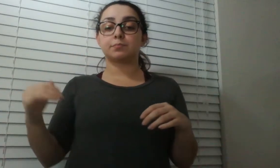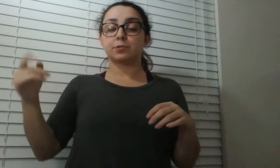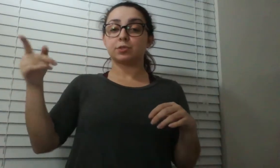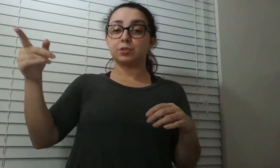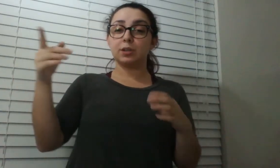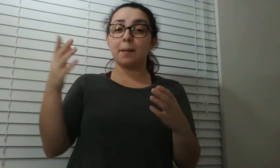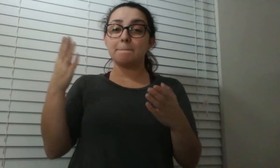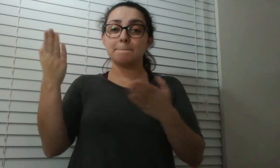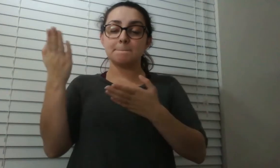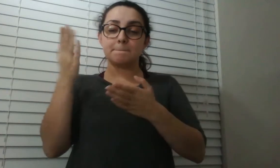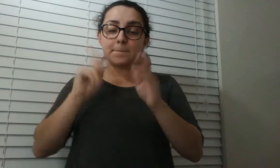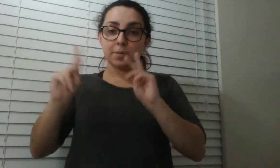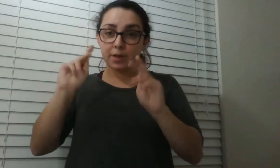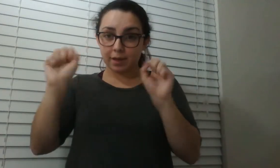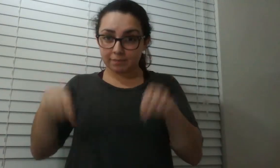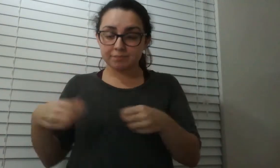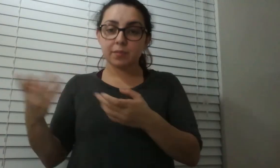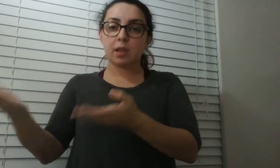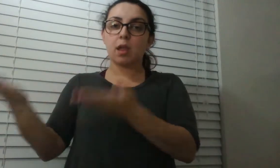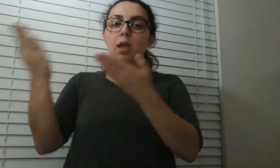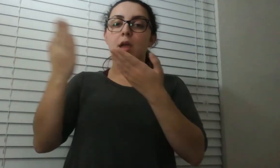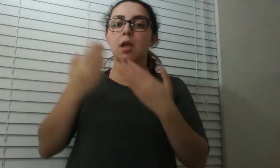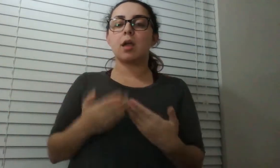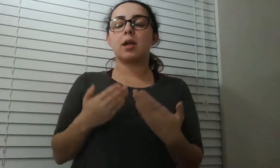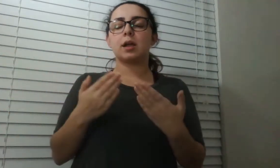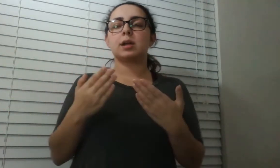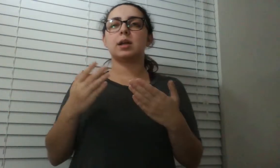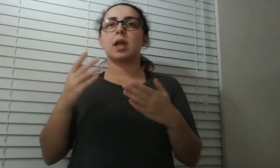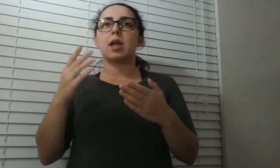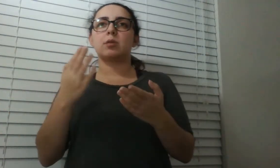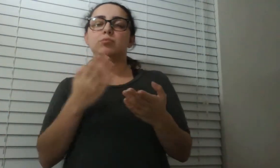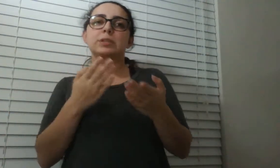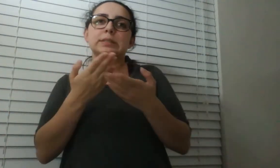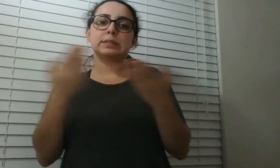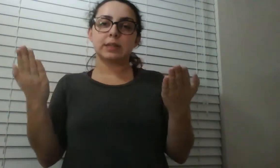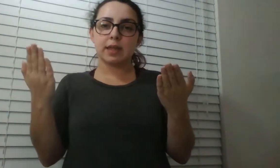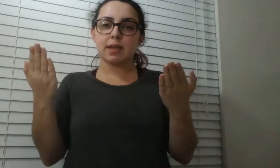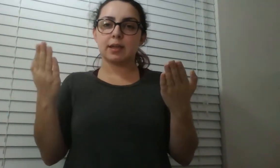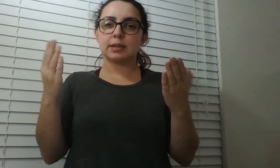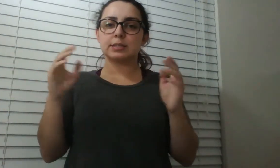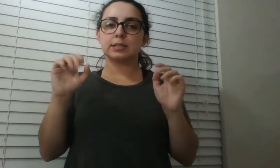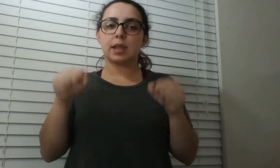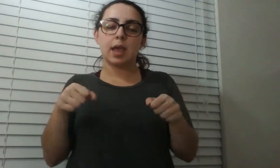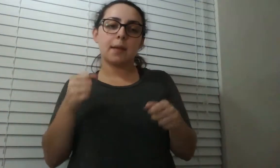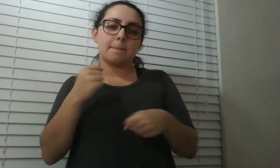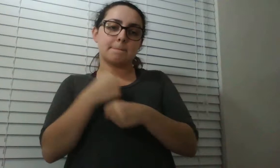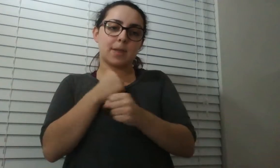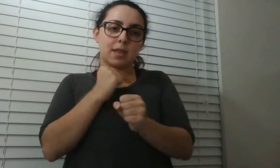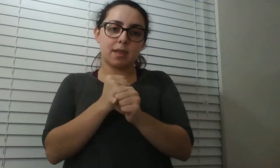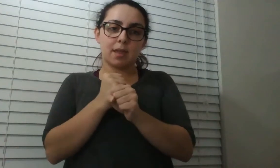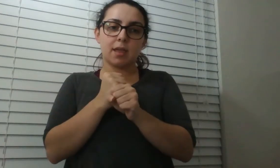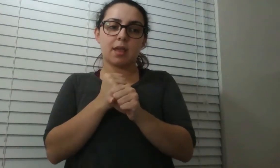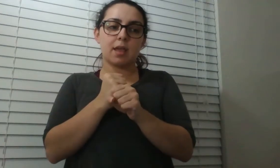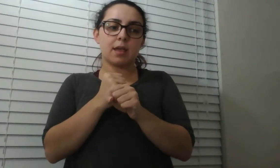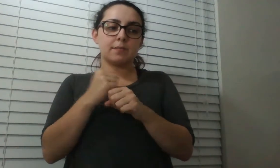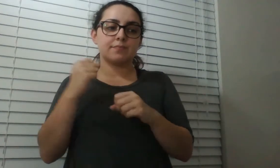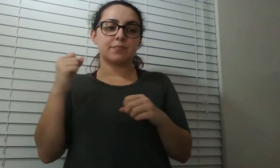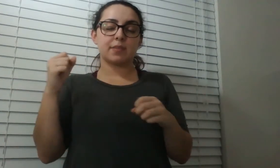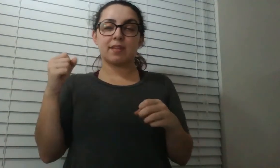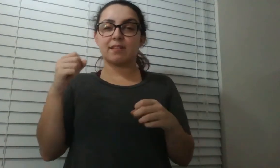a version wherever they are. So we asked Rick if we could scan his egg. I'm not sure what will happen, but I thought it was an intriguing idea. He was game, so Lynn